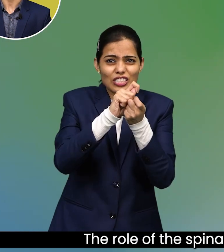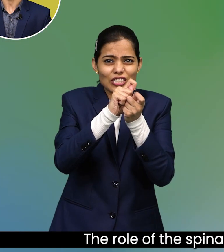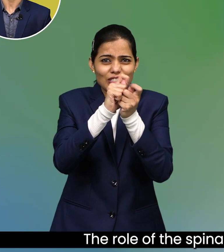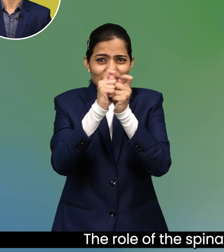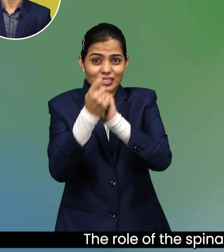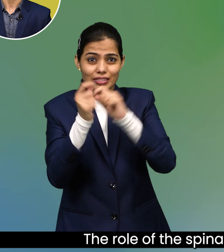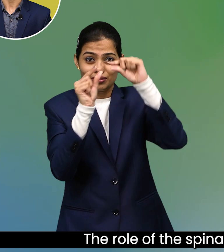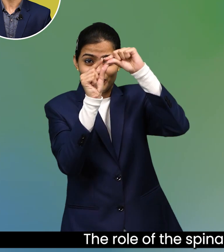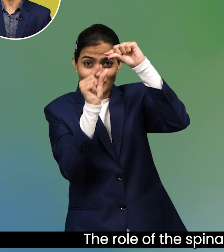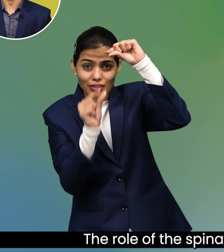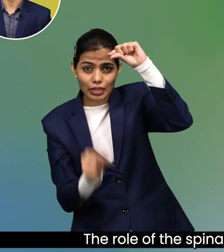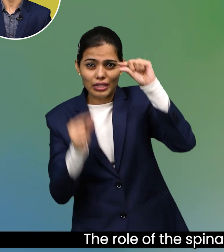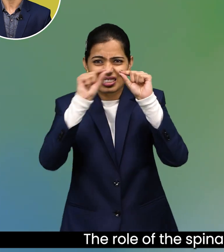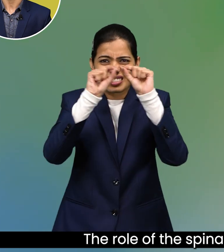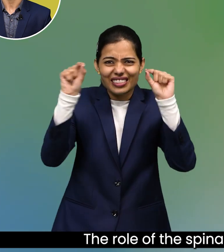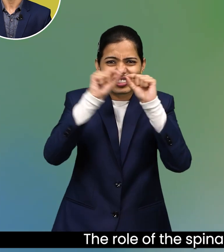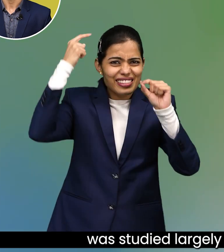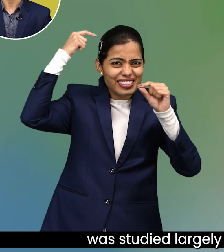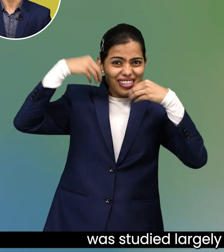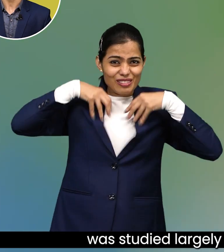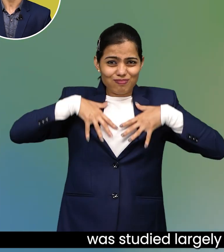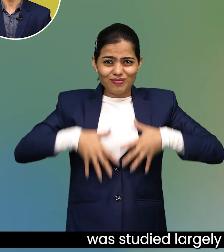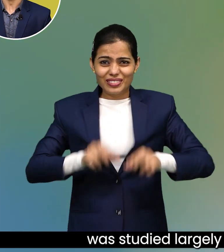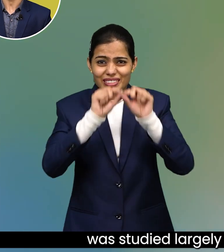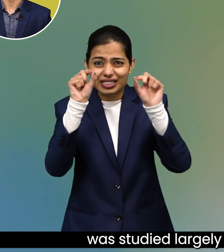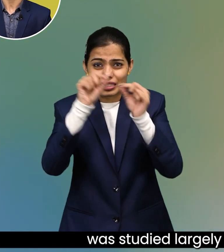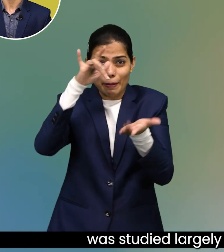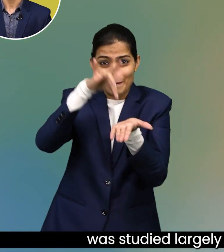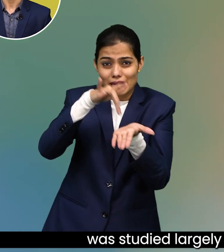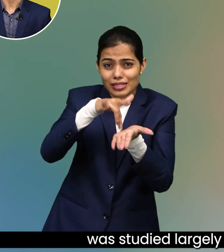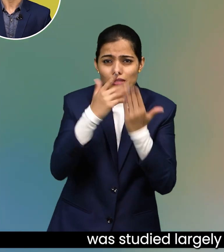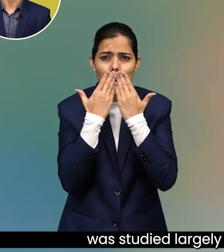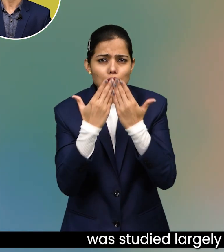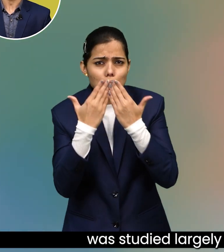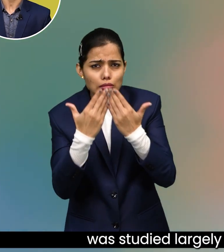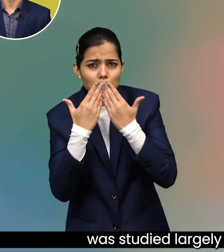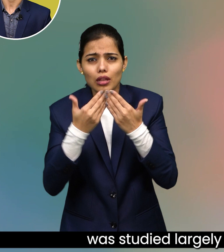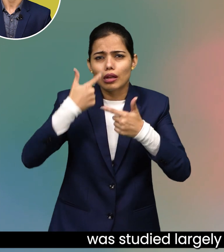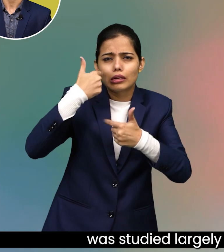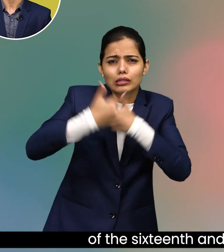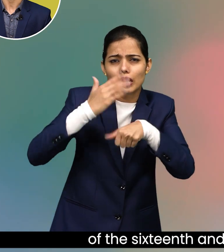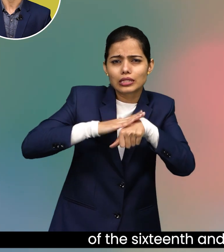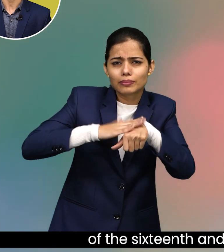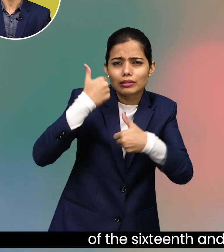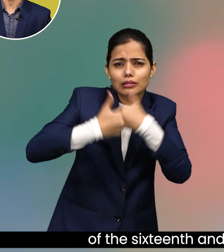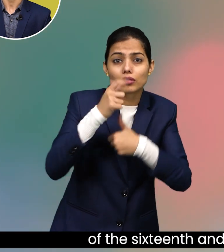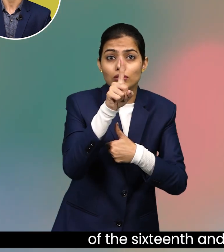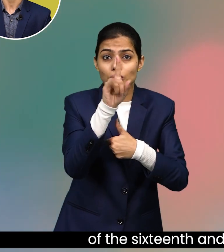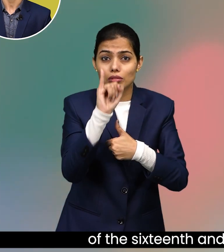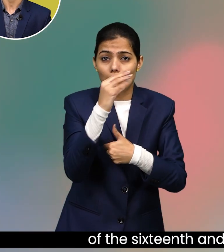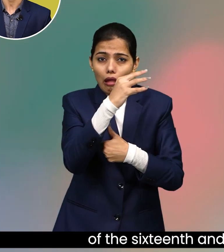of the spinal cord in nervous control was studied largely by the experimentalists of the